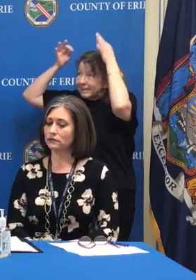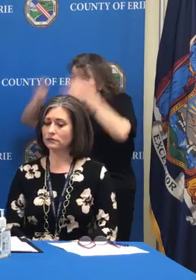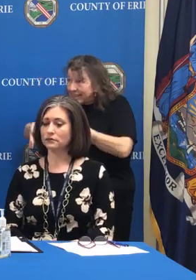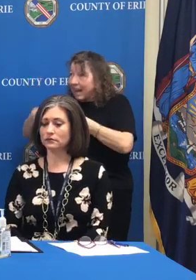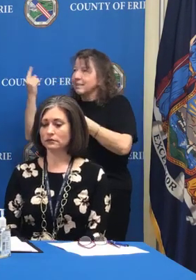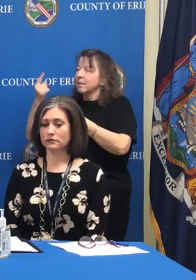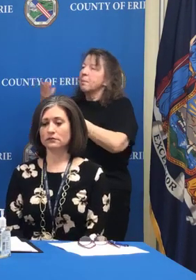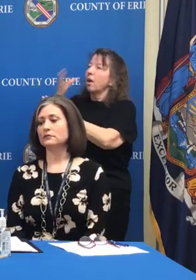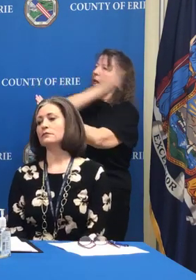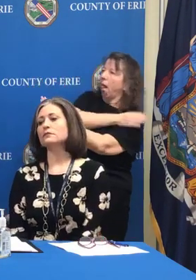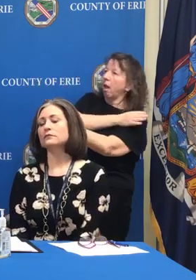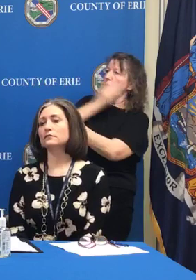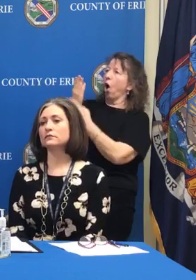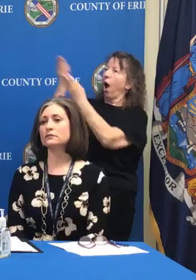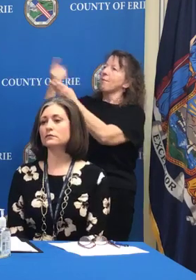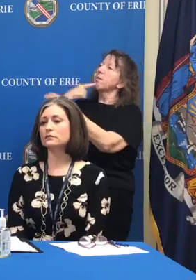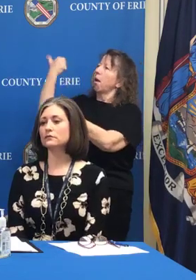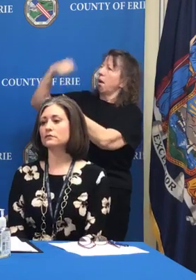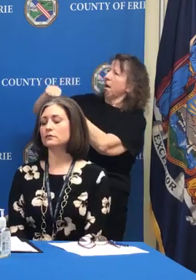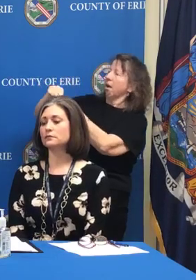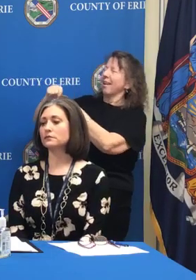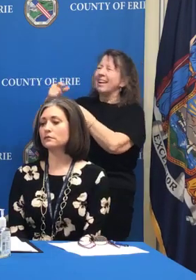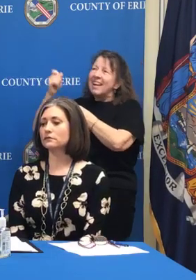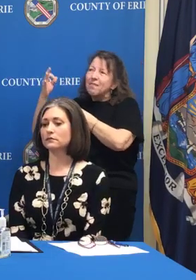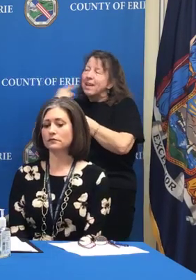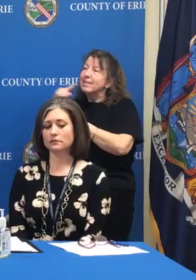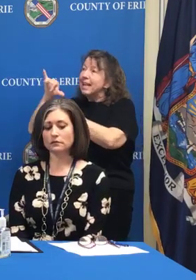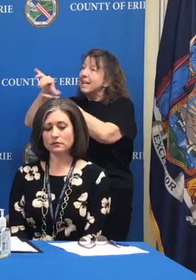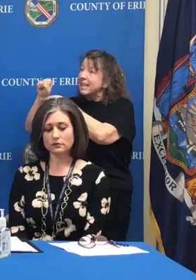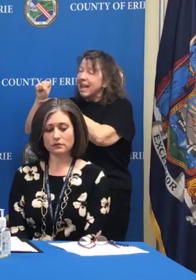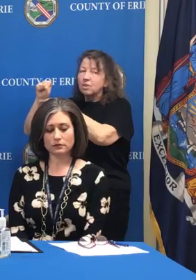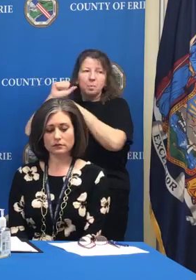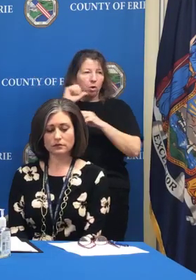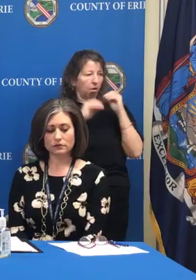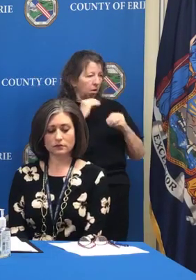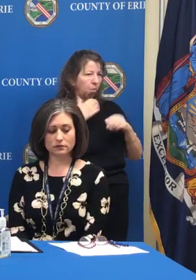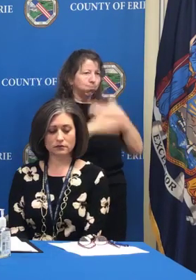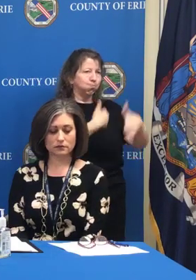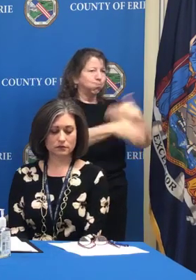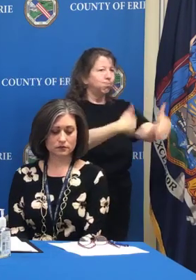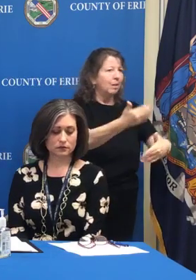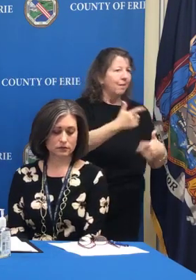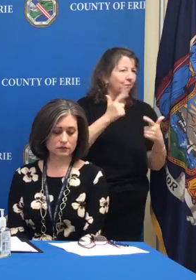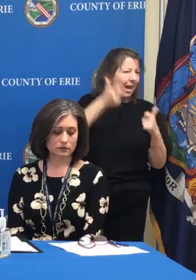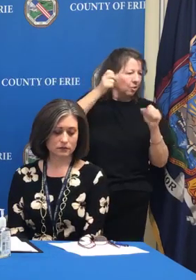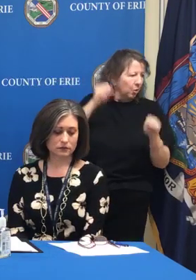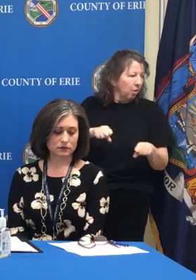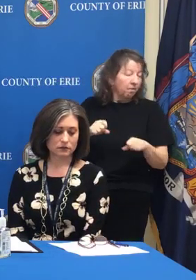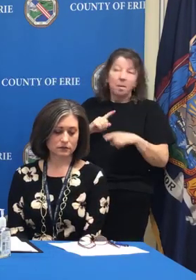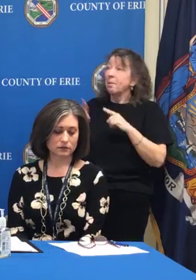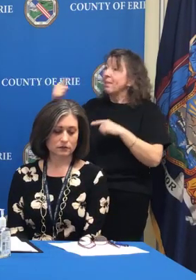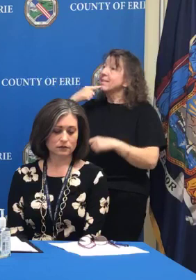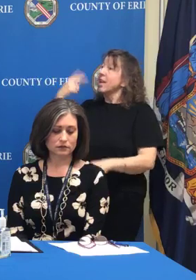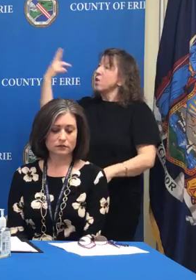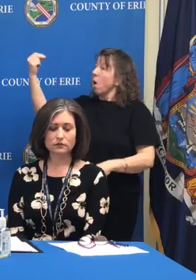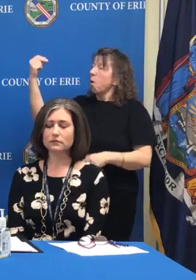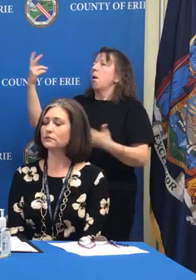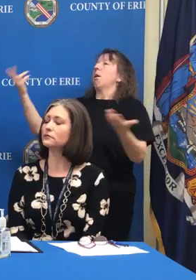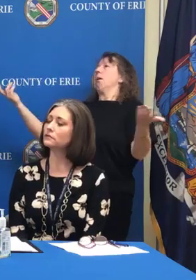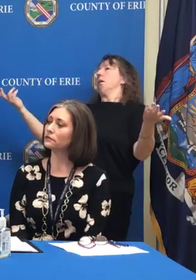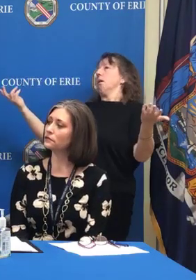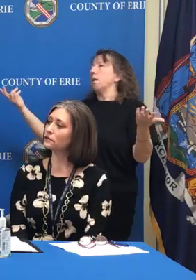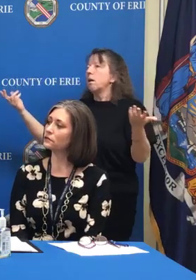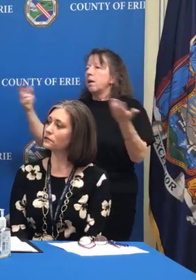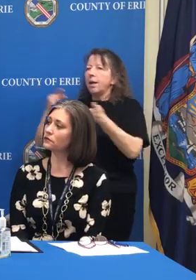can't change the past. All we can do is address the future by doing the best that we can to limit the spread in the community, and for those who get sick,